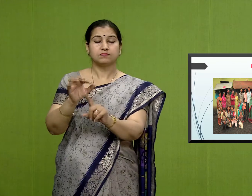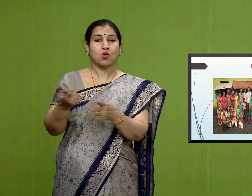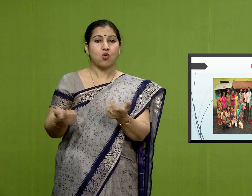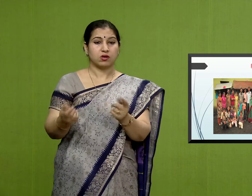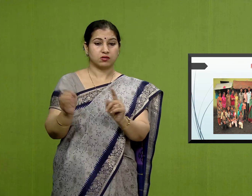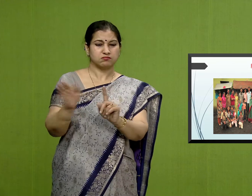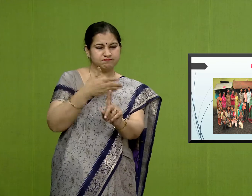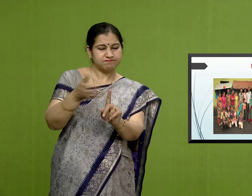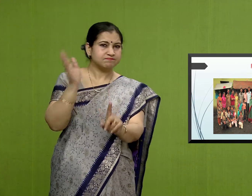her children.